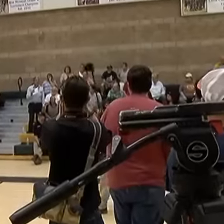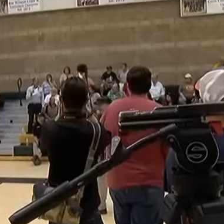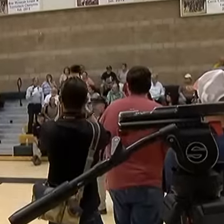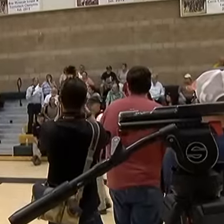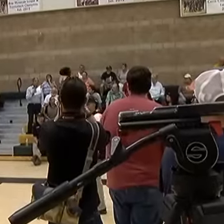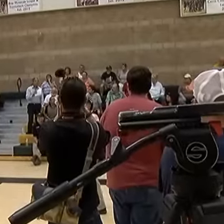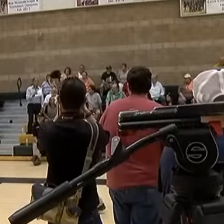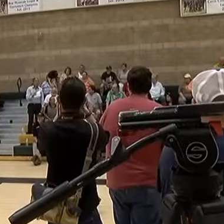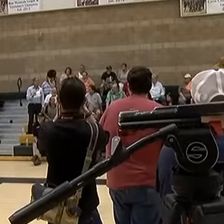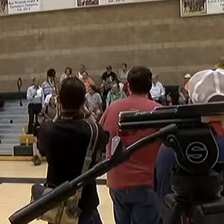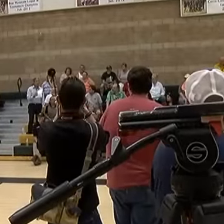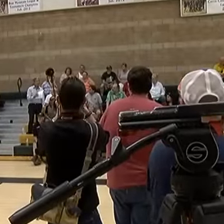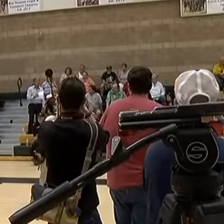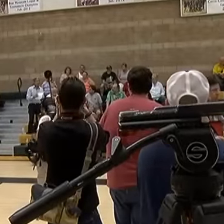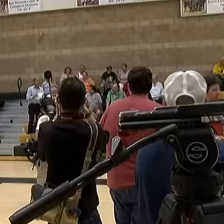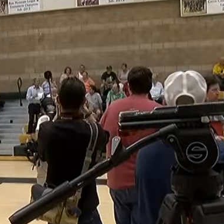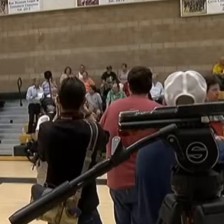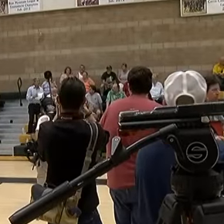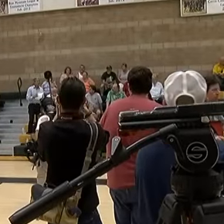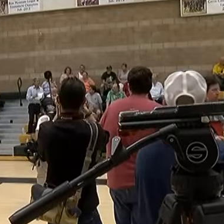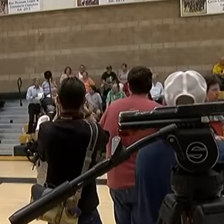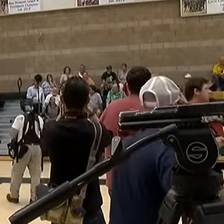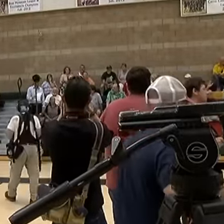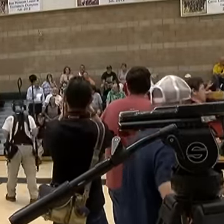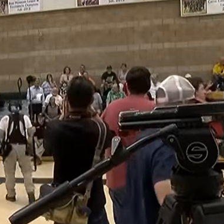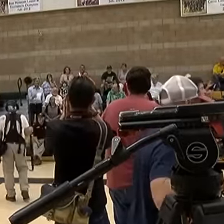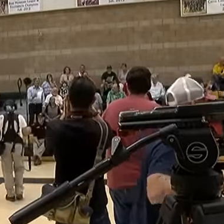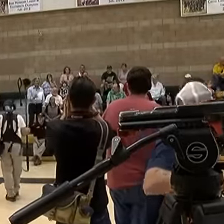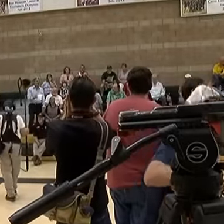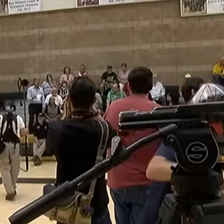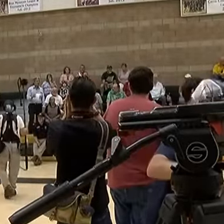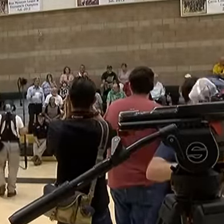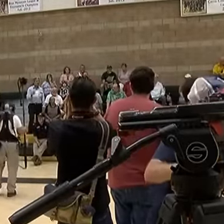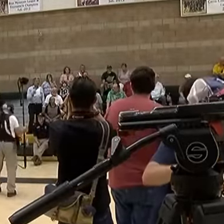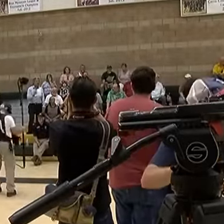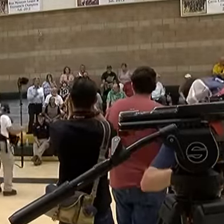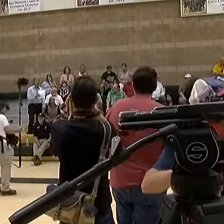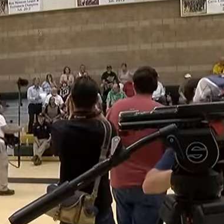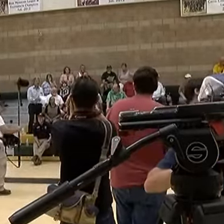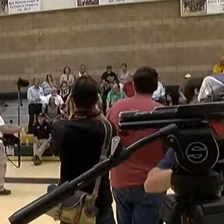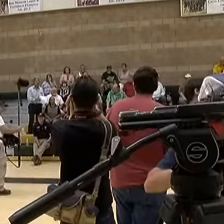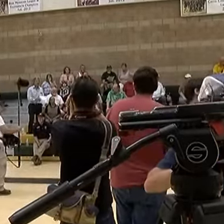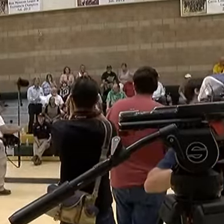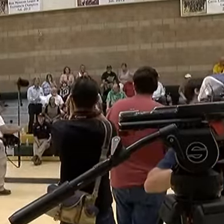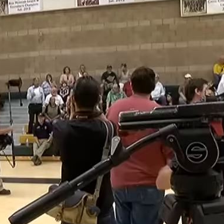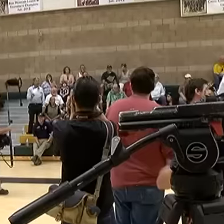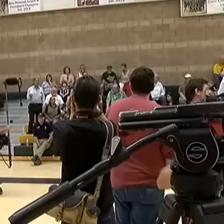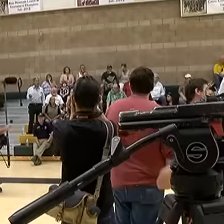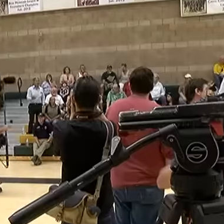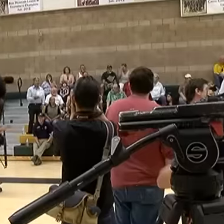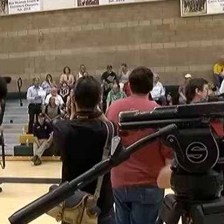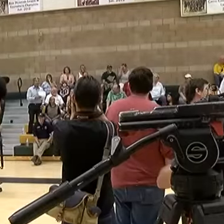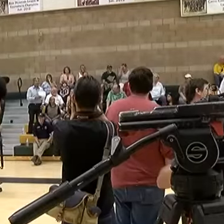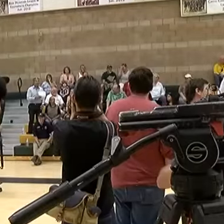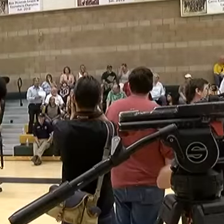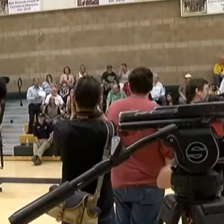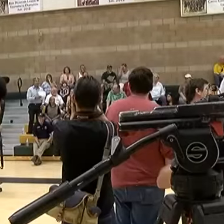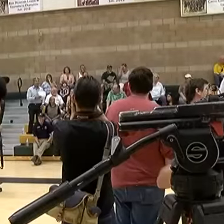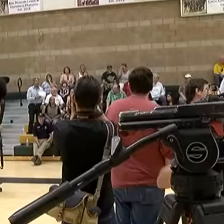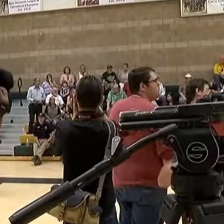with garden. Is there any adverse effects to the garden, toys,